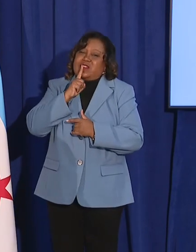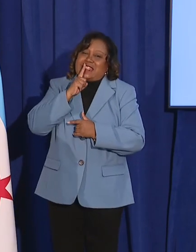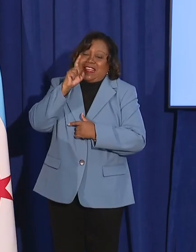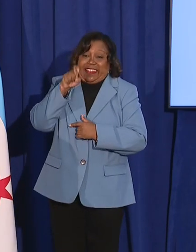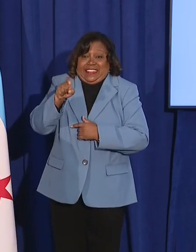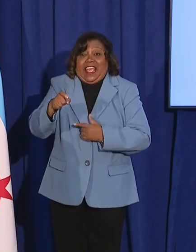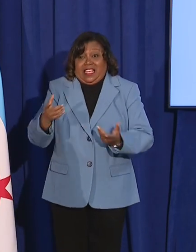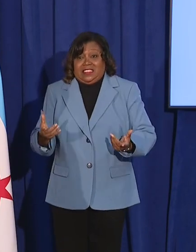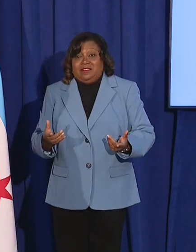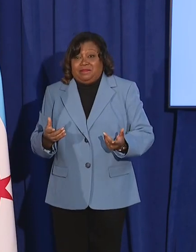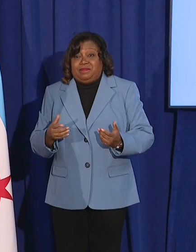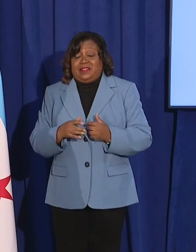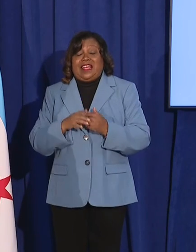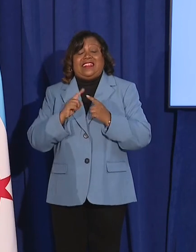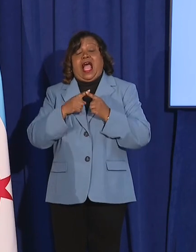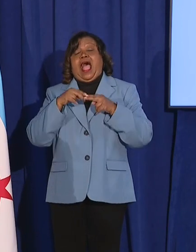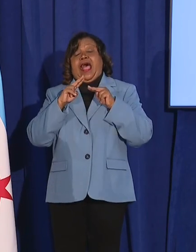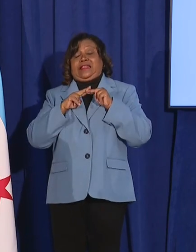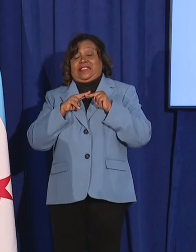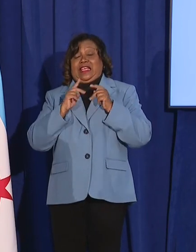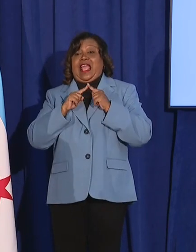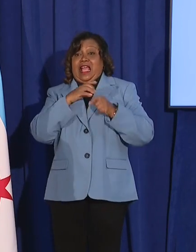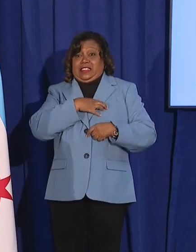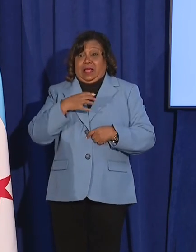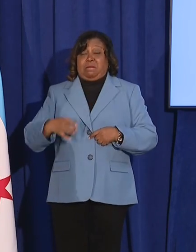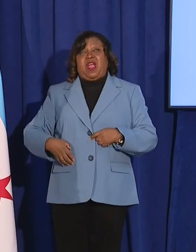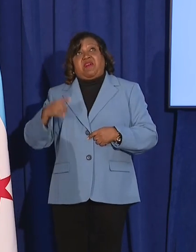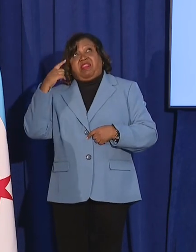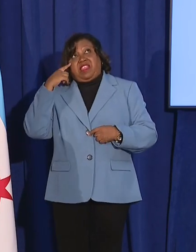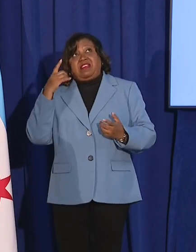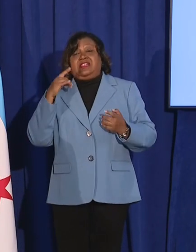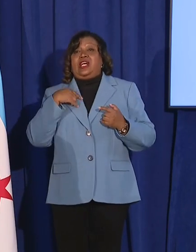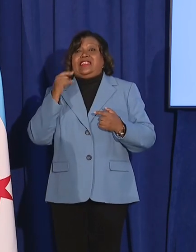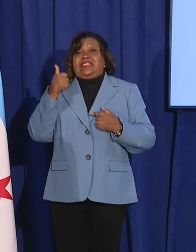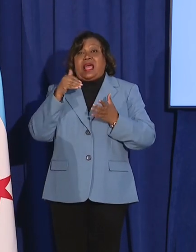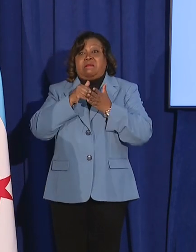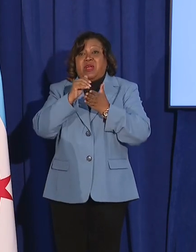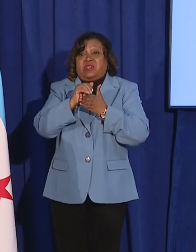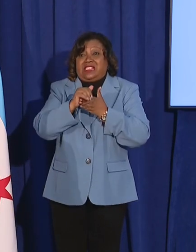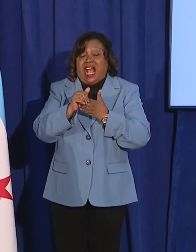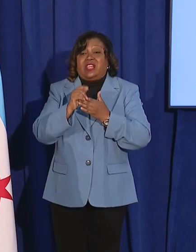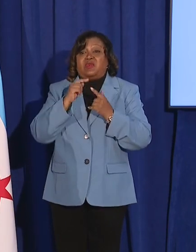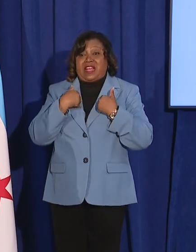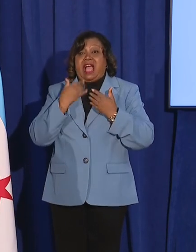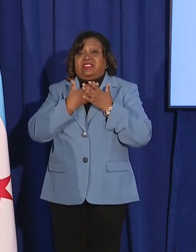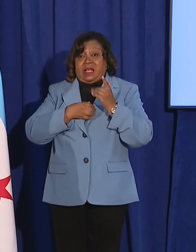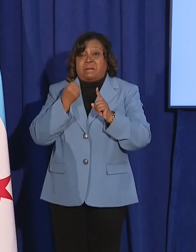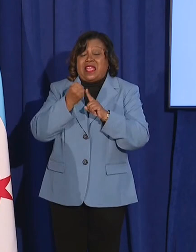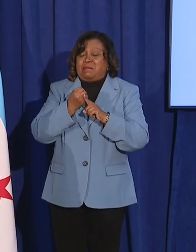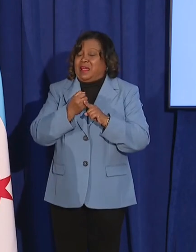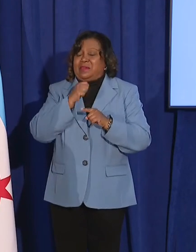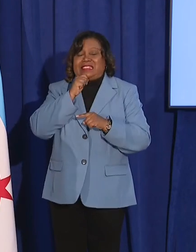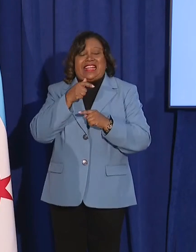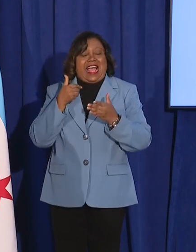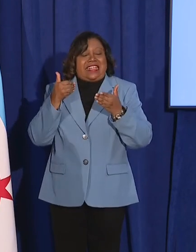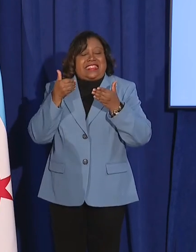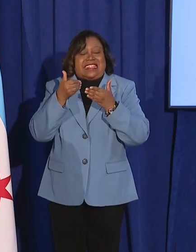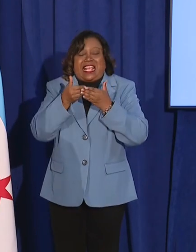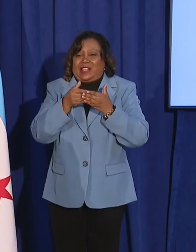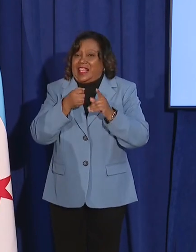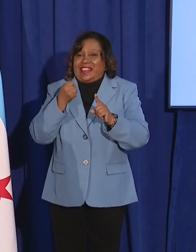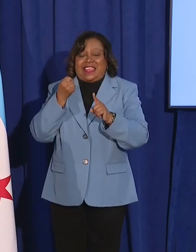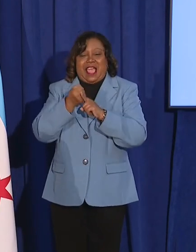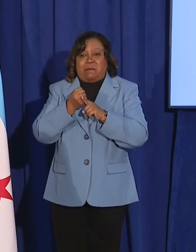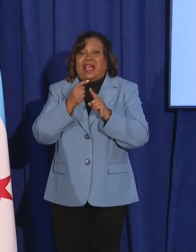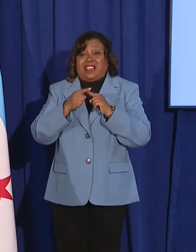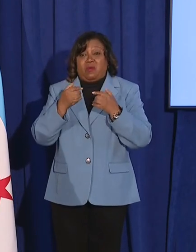in need. Now, I sit here as a mayor and think $10 million will have some impact, but not nearly the